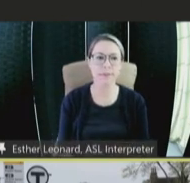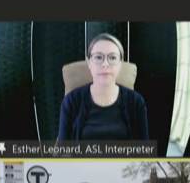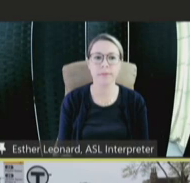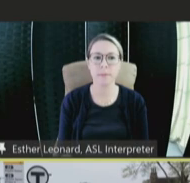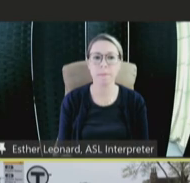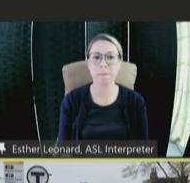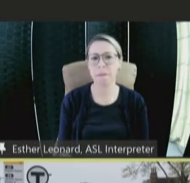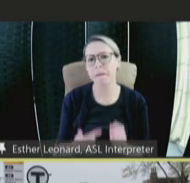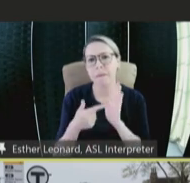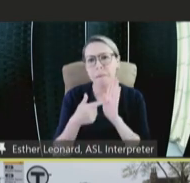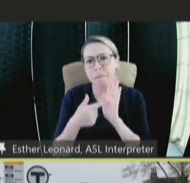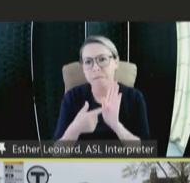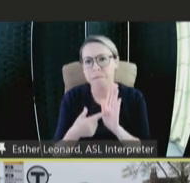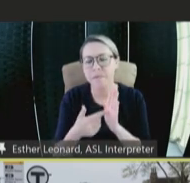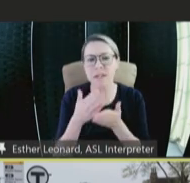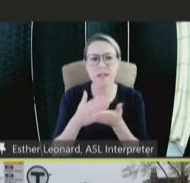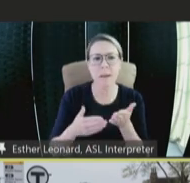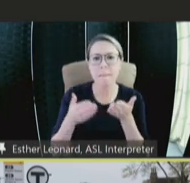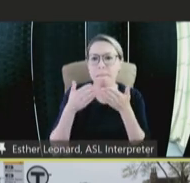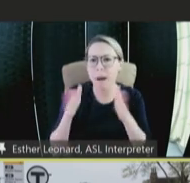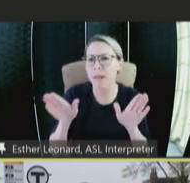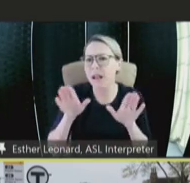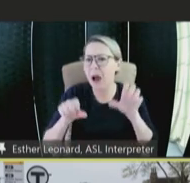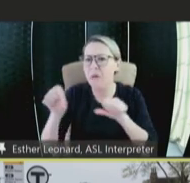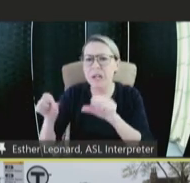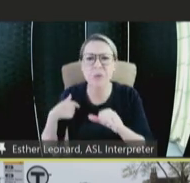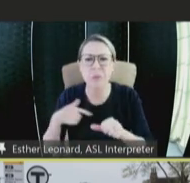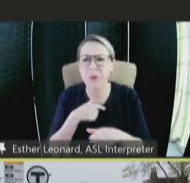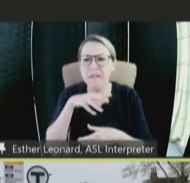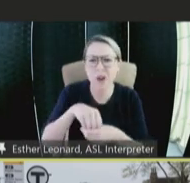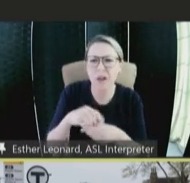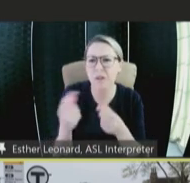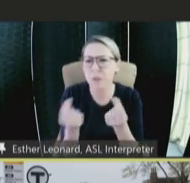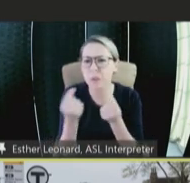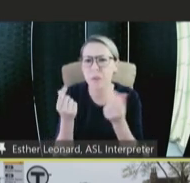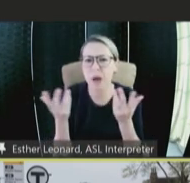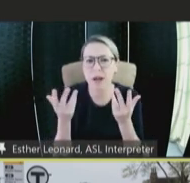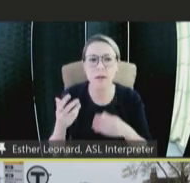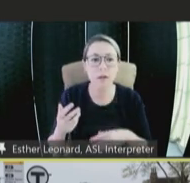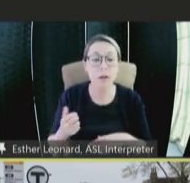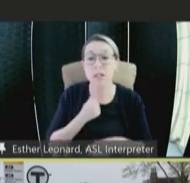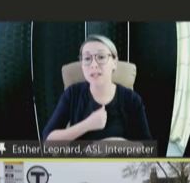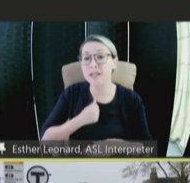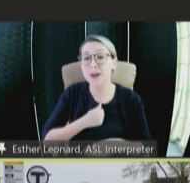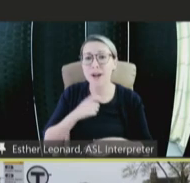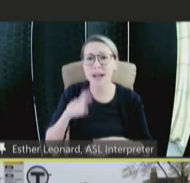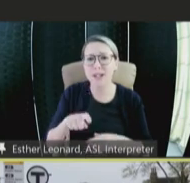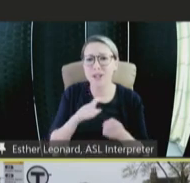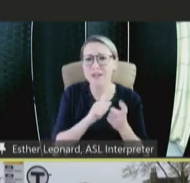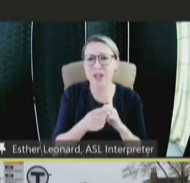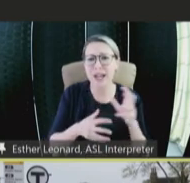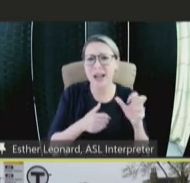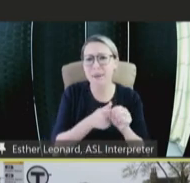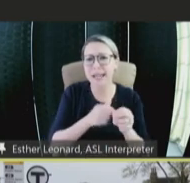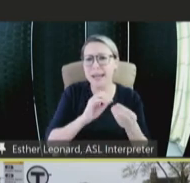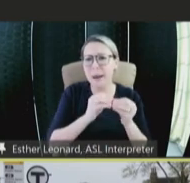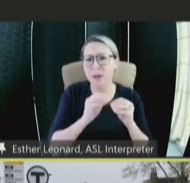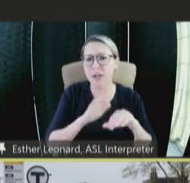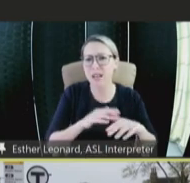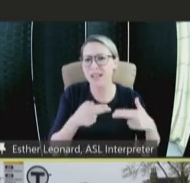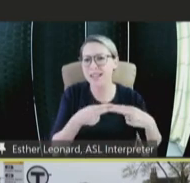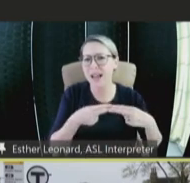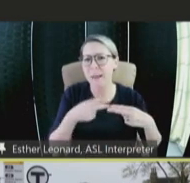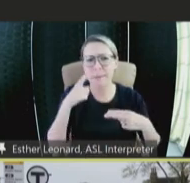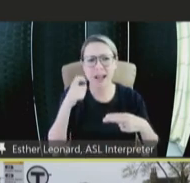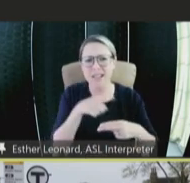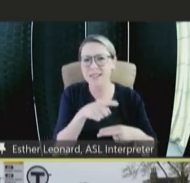Just an example of some of the public outreach that we're doing. I apologize, I should have updated the numbers on this slide because they're a